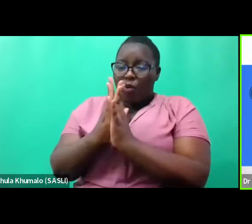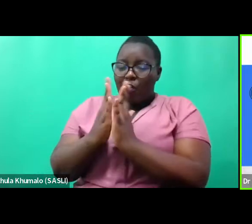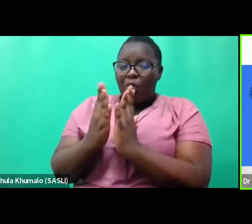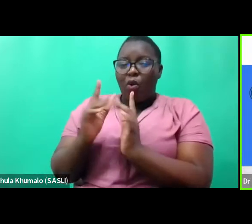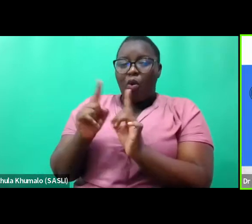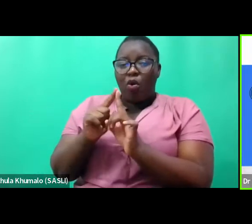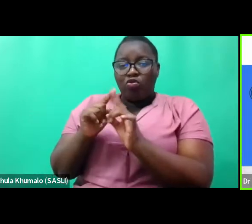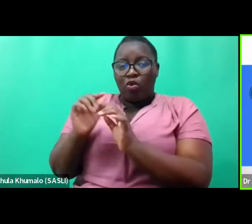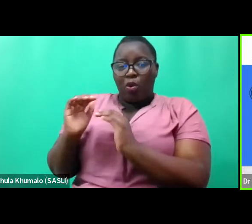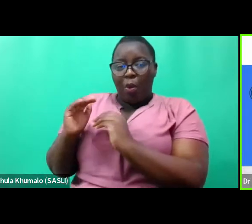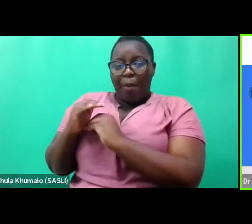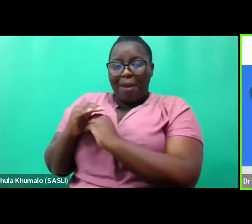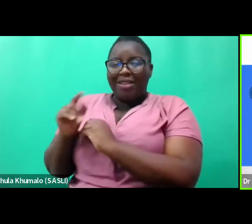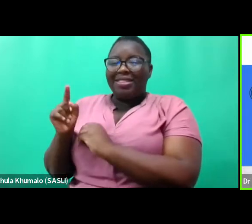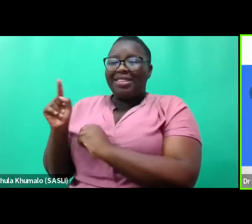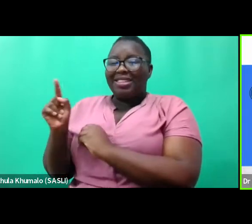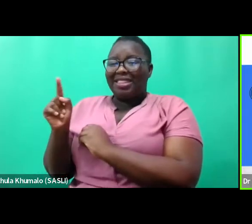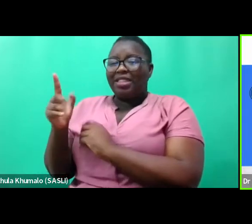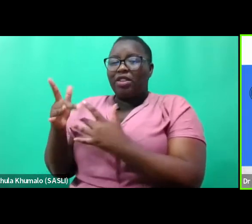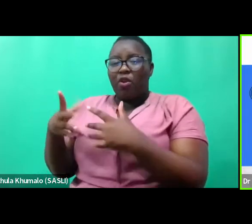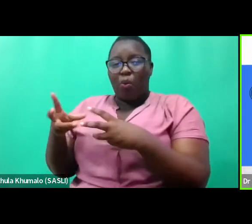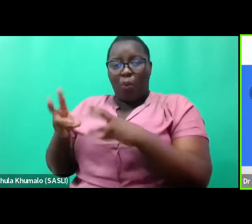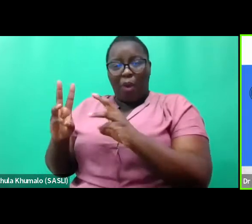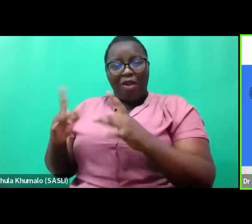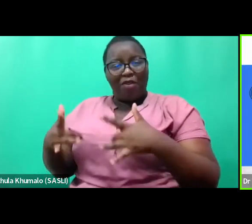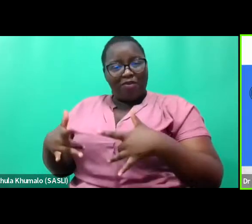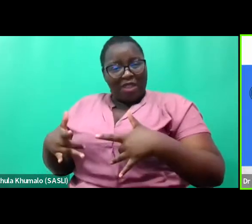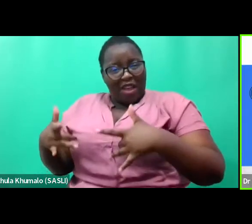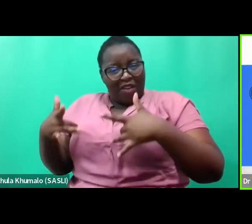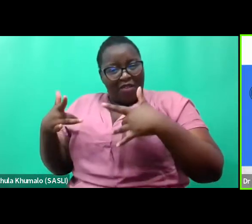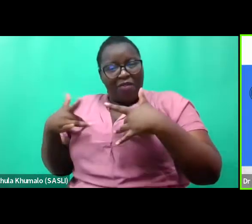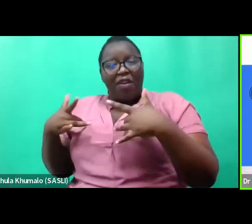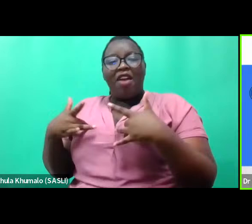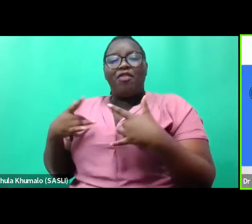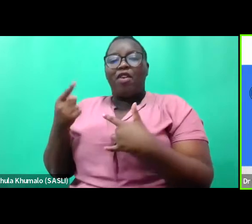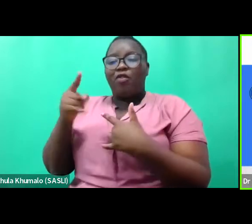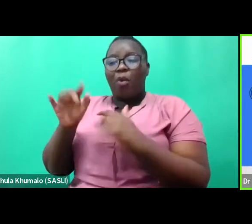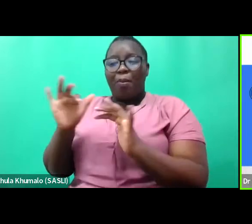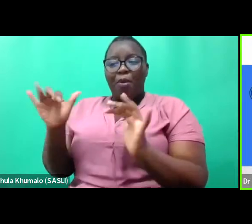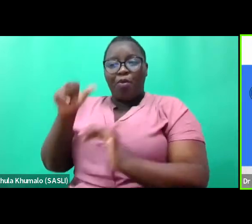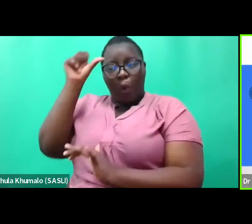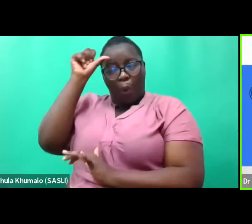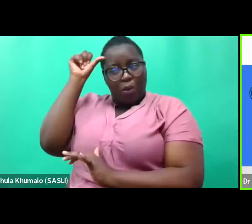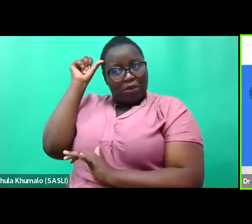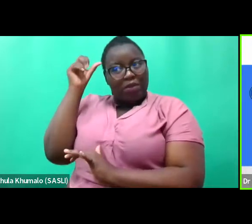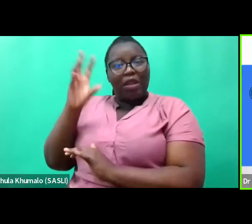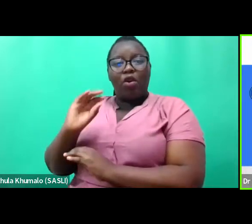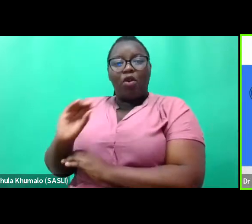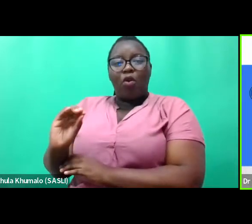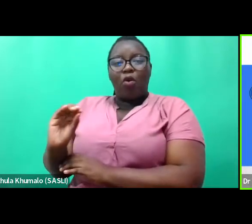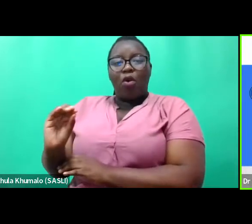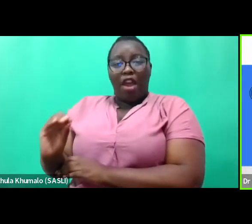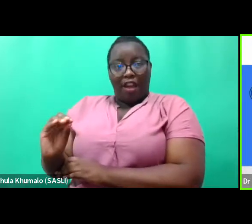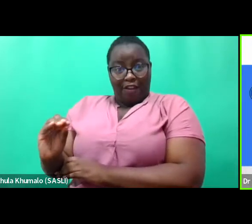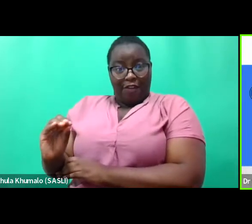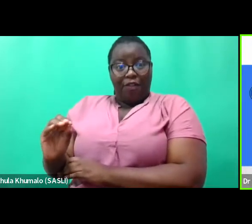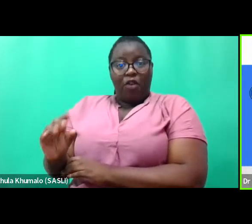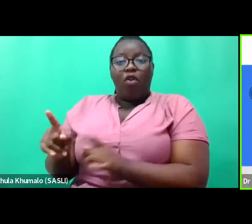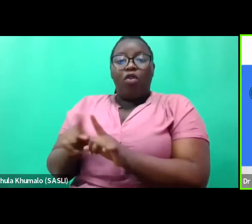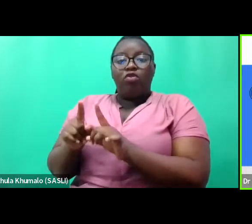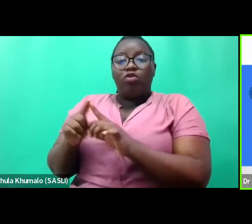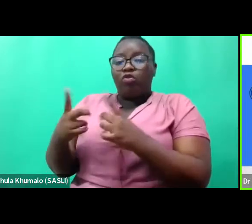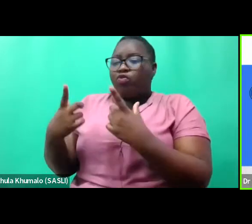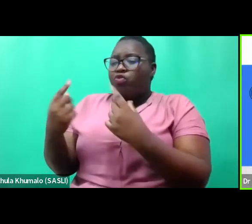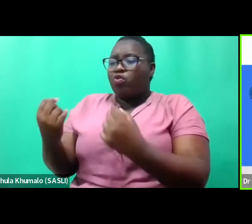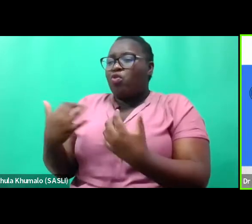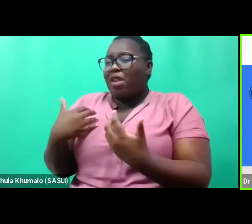masking is a survival tactic among autistic people. So what we do is we pretend we're